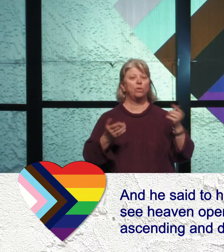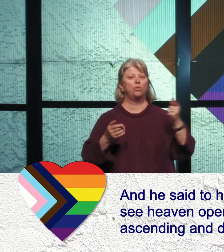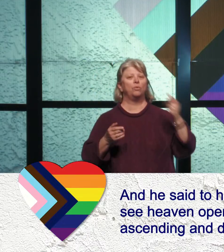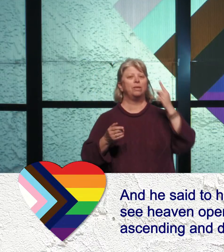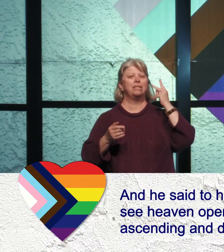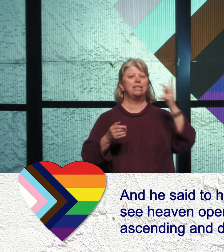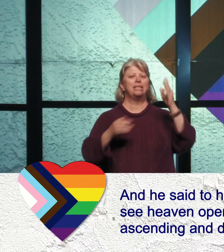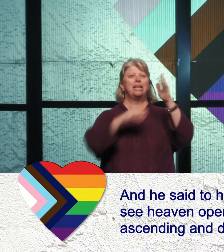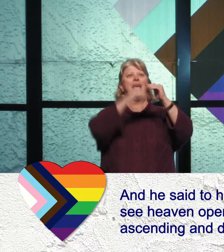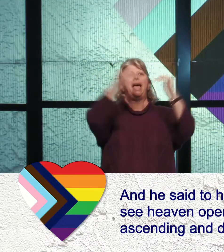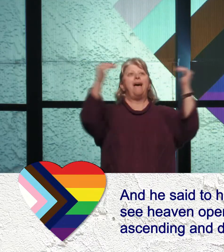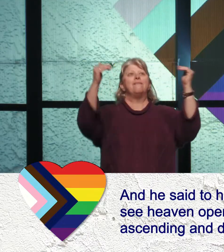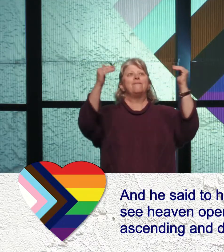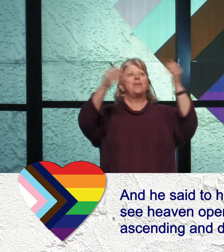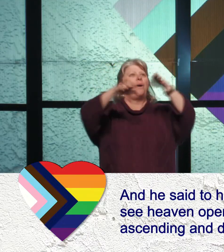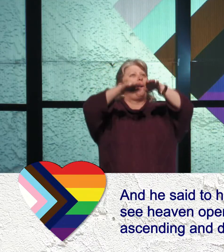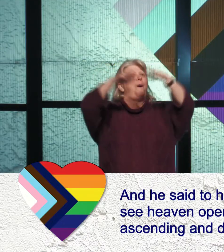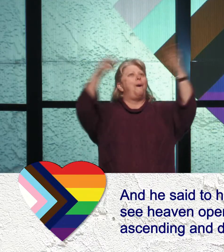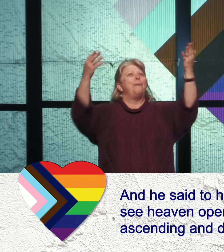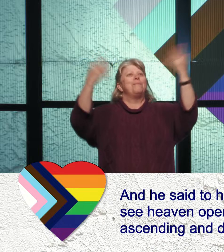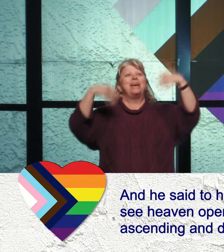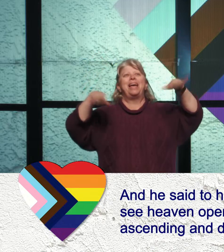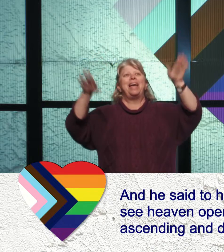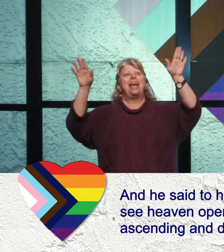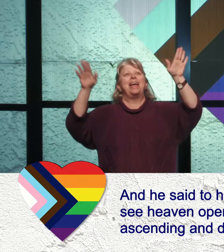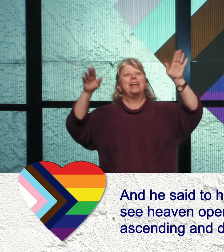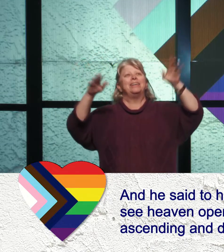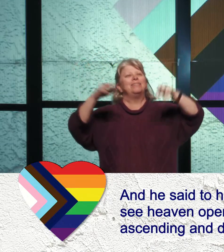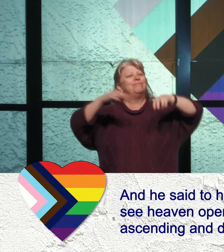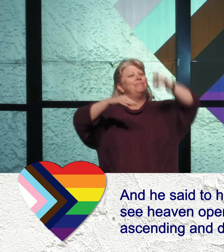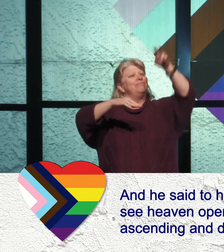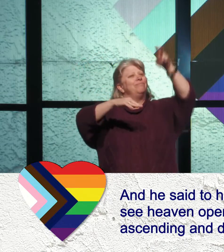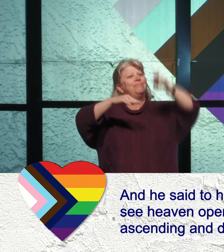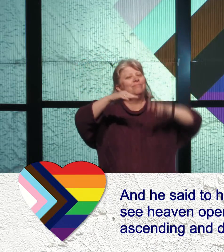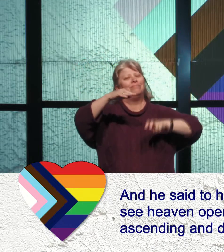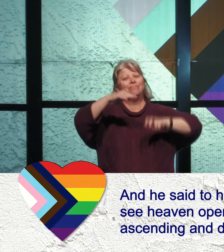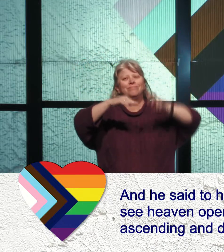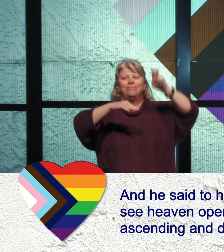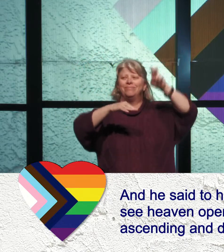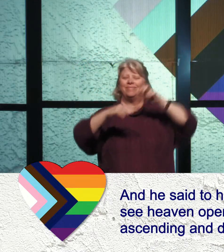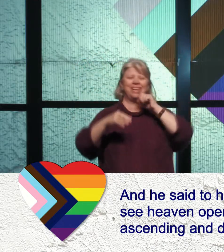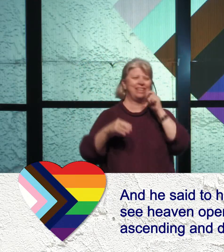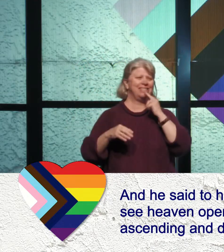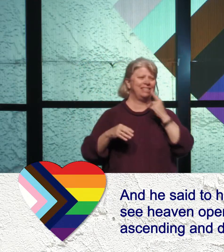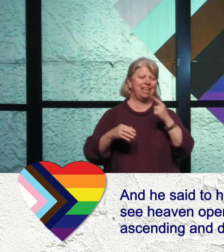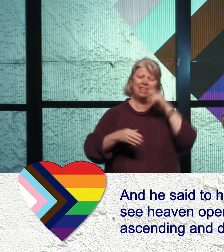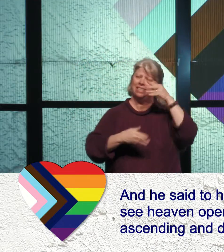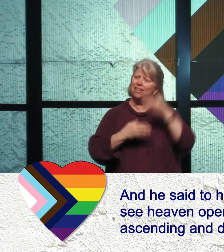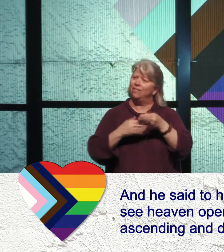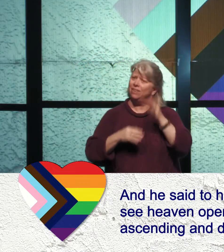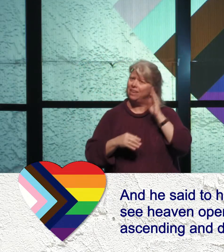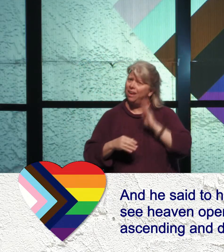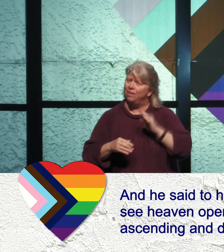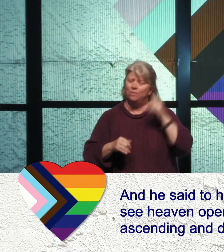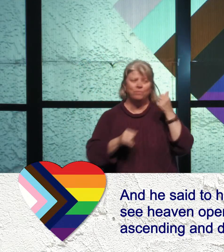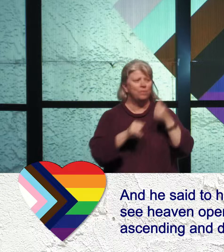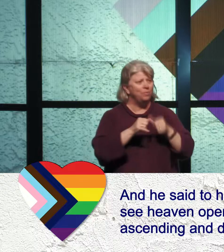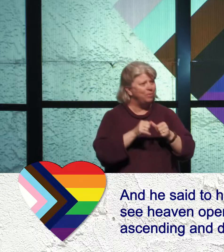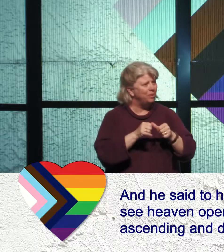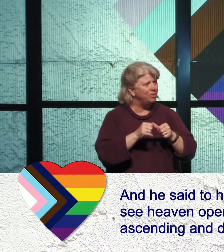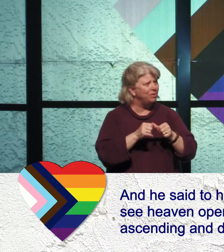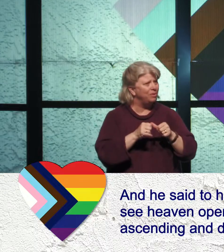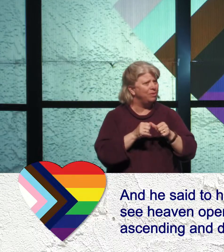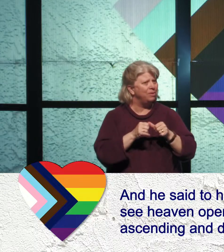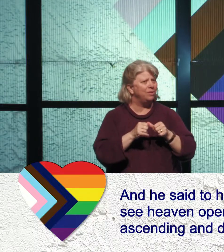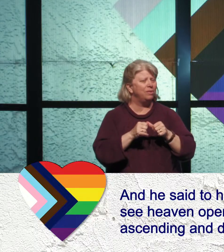see heaven opened and the angels of God ascending and descending upon, and he doesn't say the Son of God here, remember?